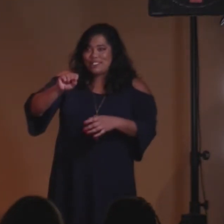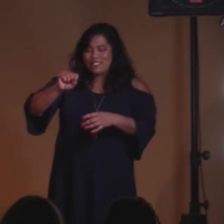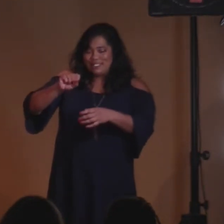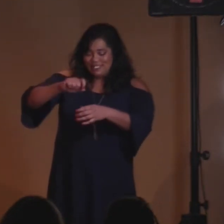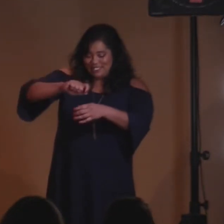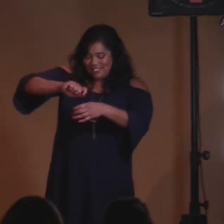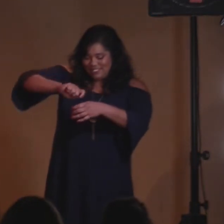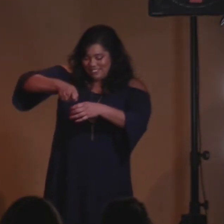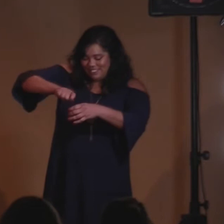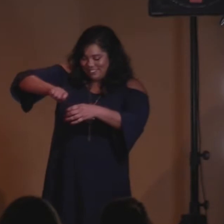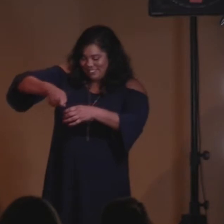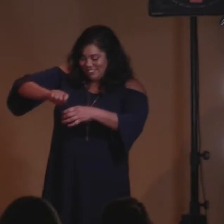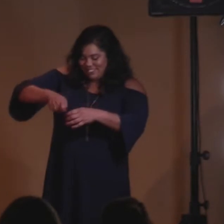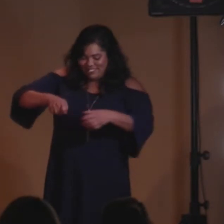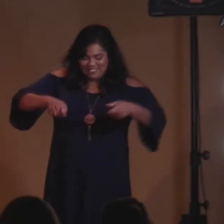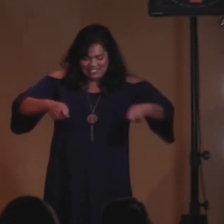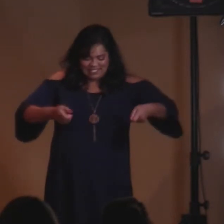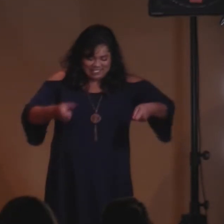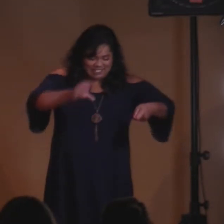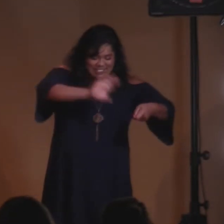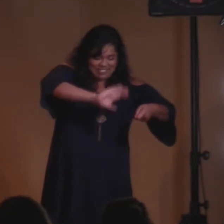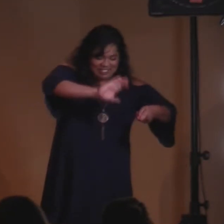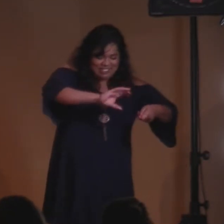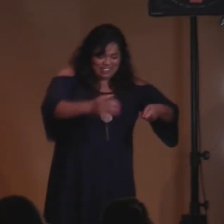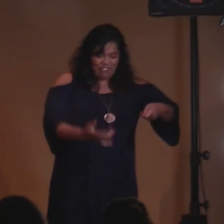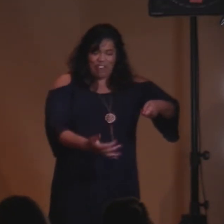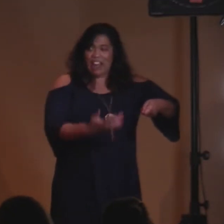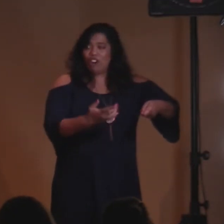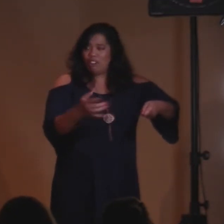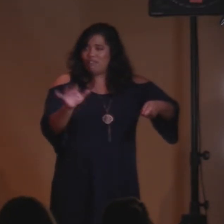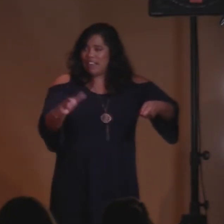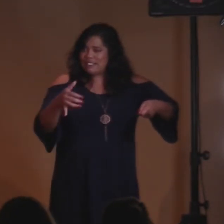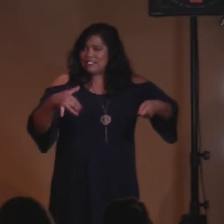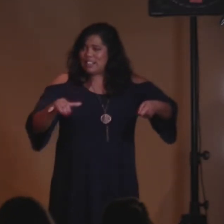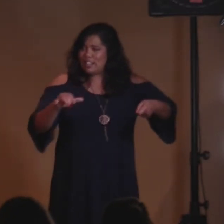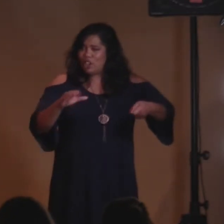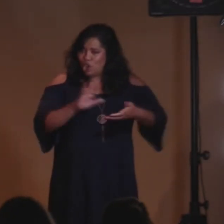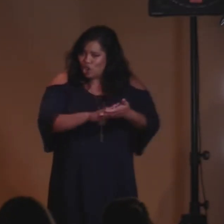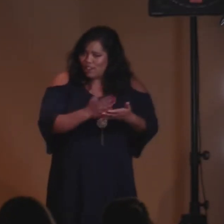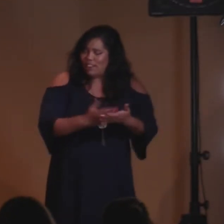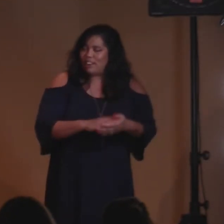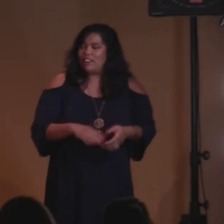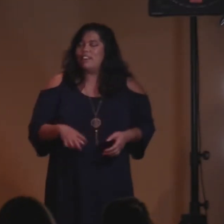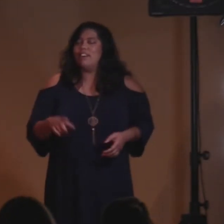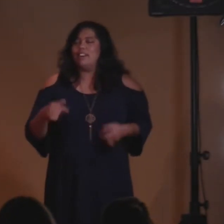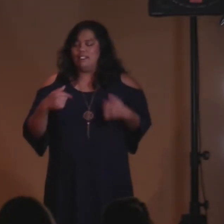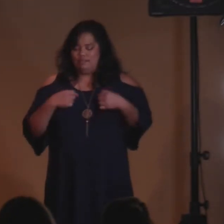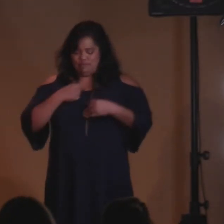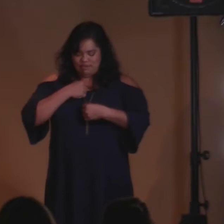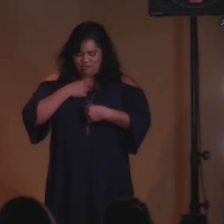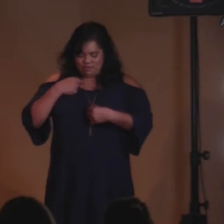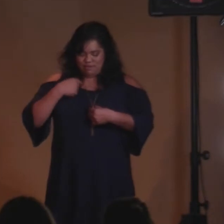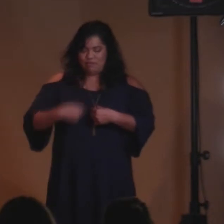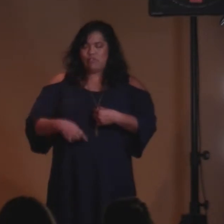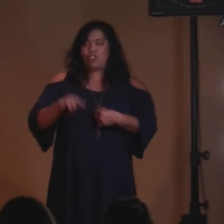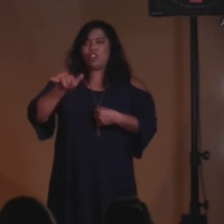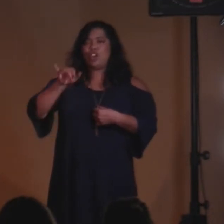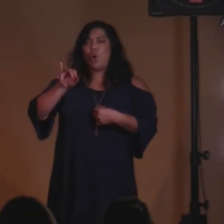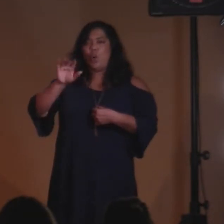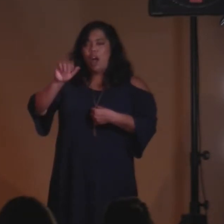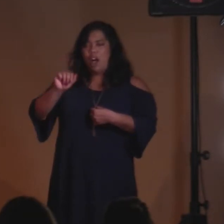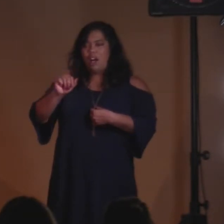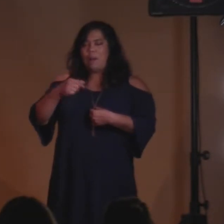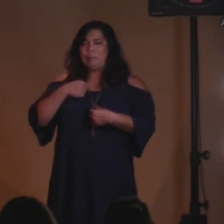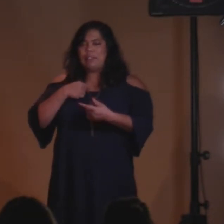joke and reference, you know, Star Wars, and wearing a Yoda tie, and we joke and stuff and reference the metaphysics of Star